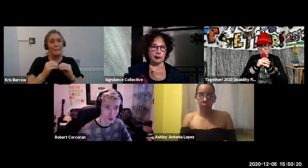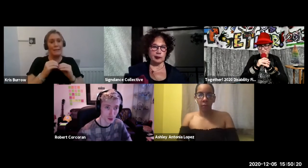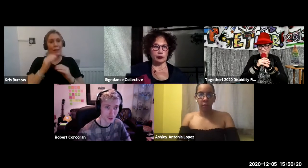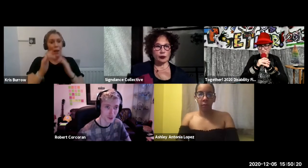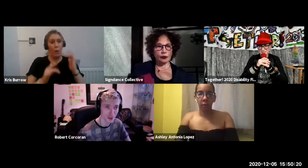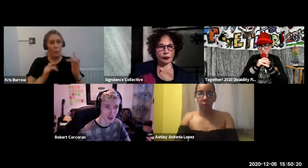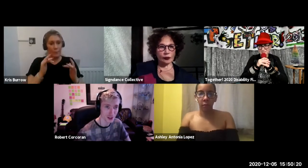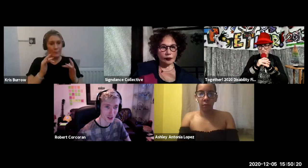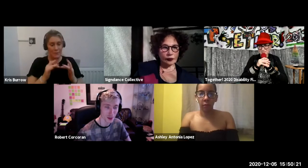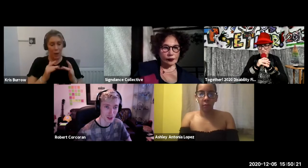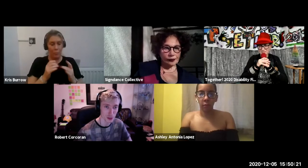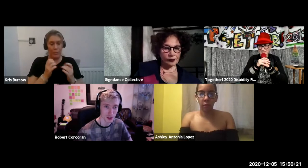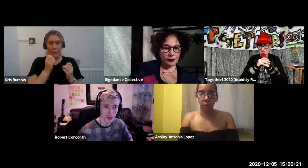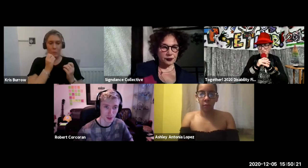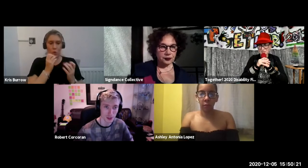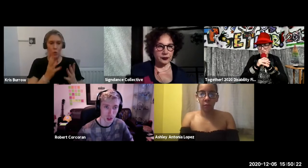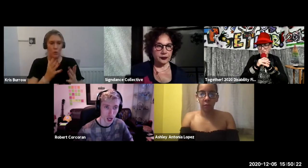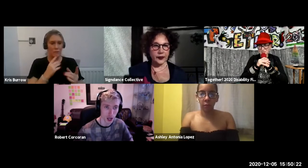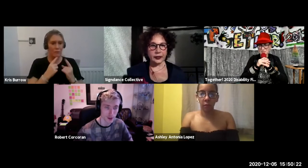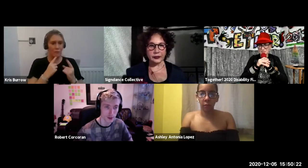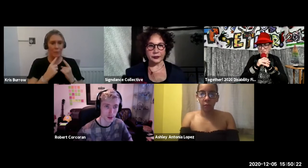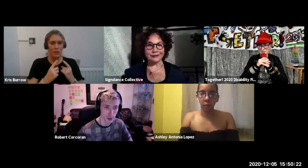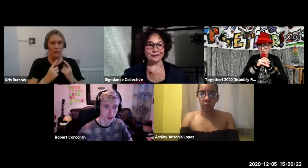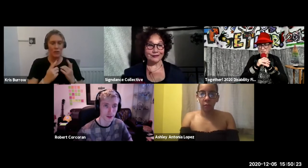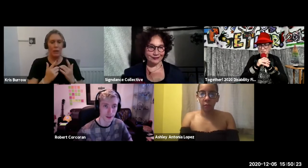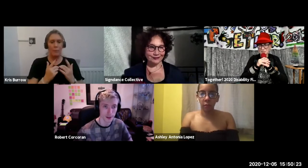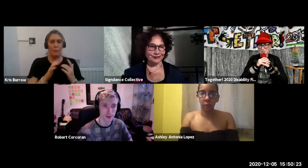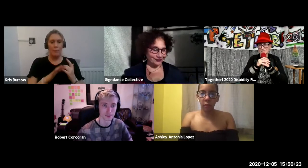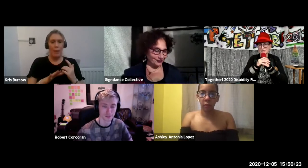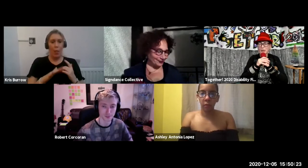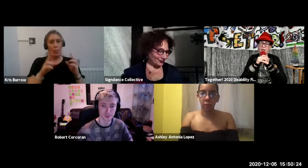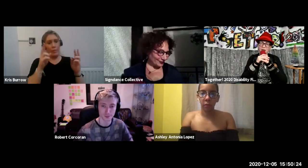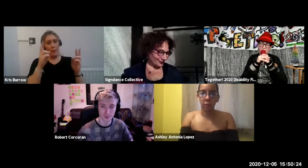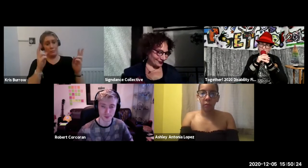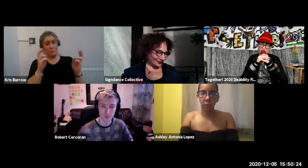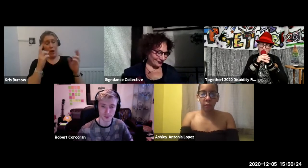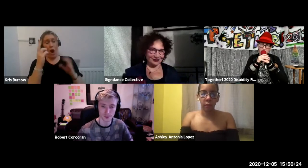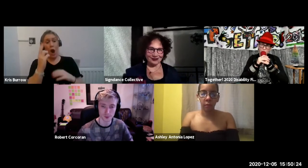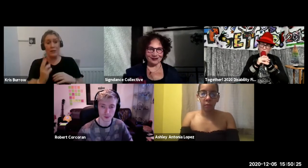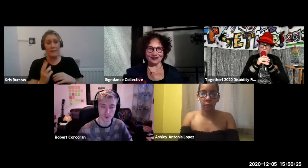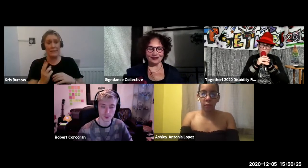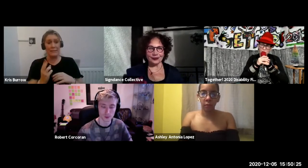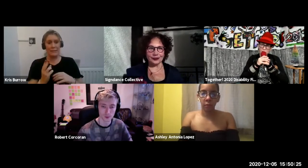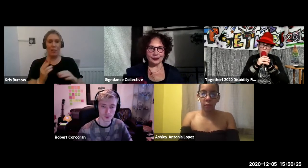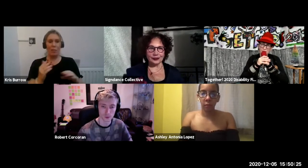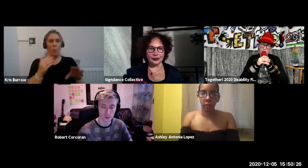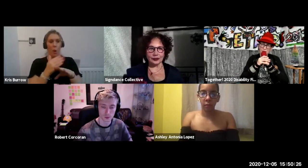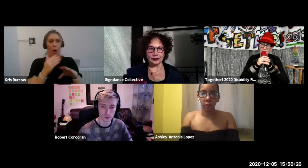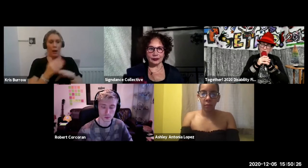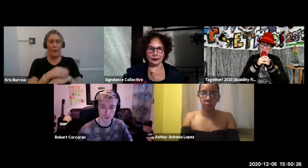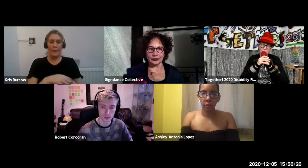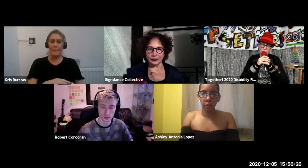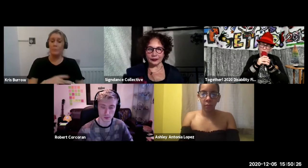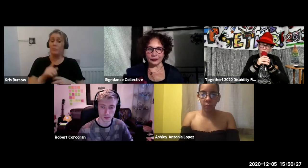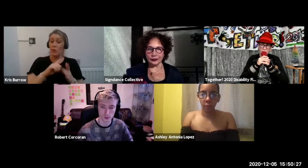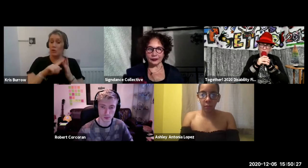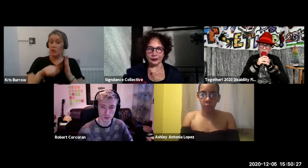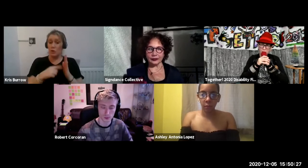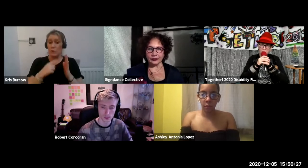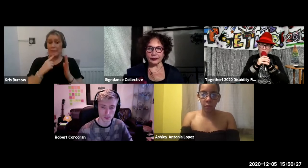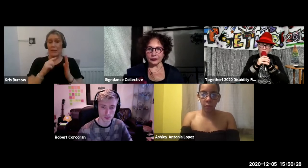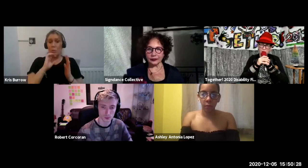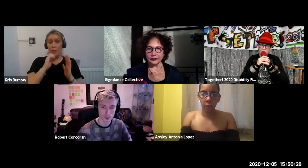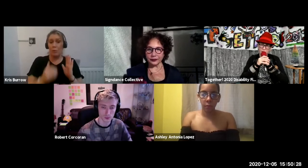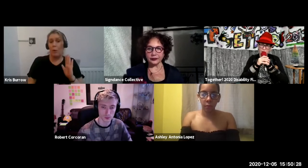beautifully with all the information about each piece and each artist. Yes. Yeah, and we'll certainly put that link up on the